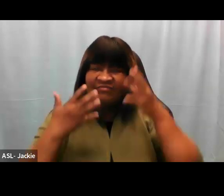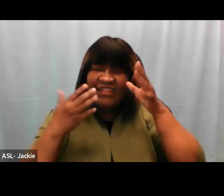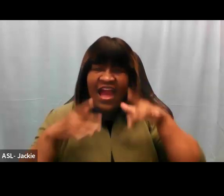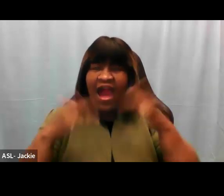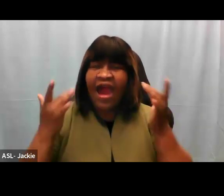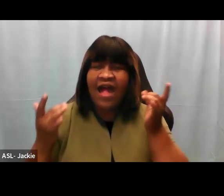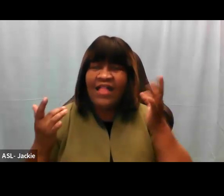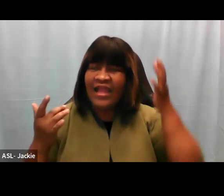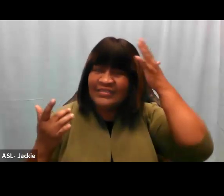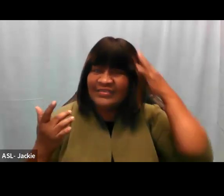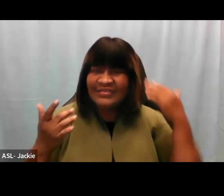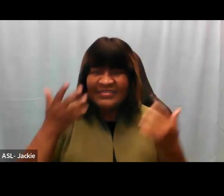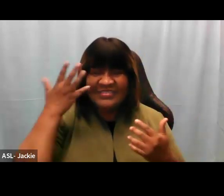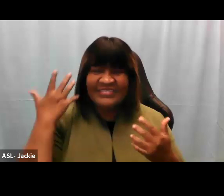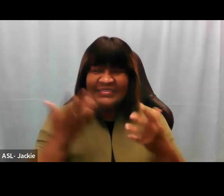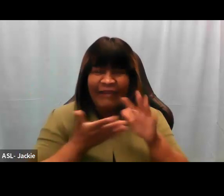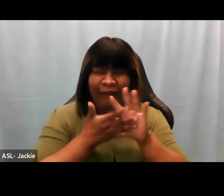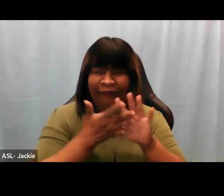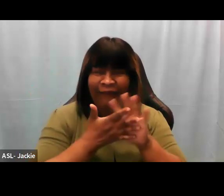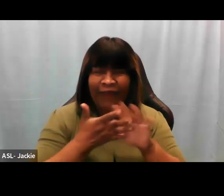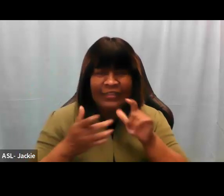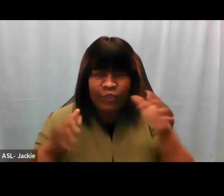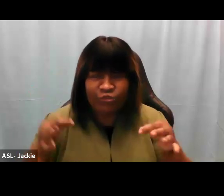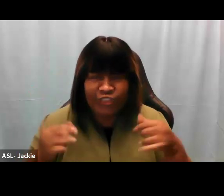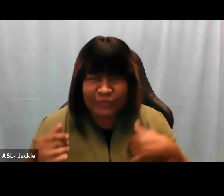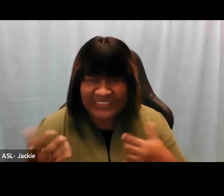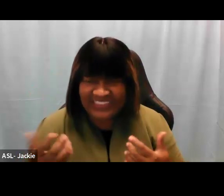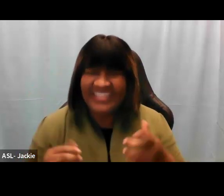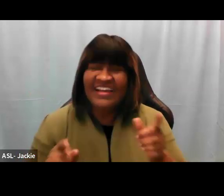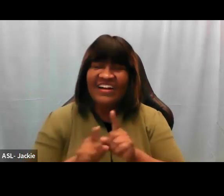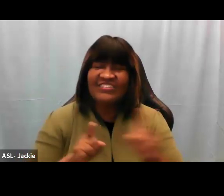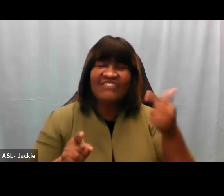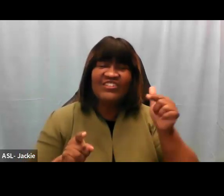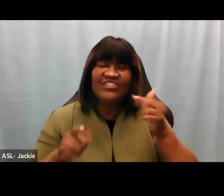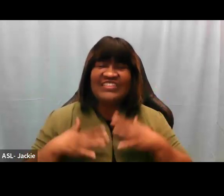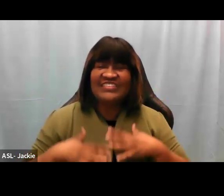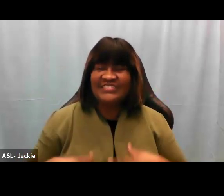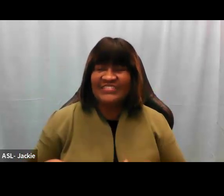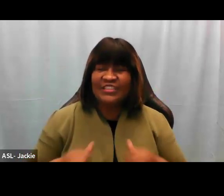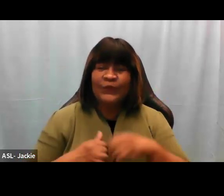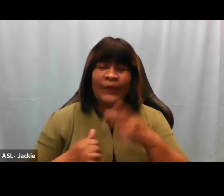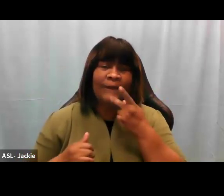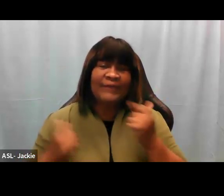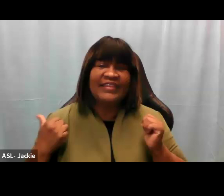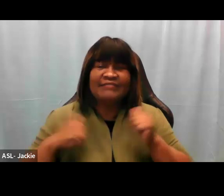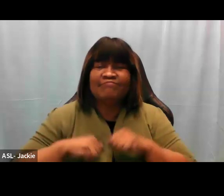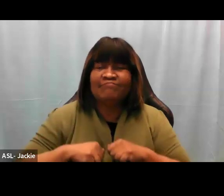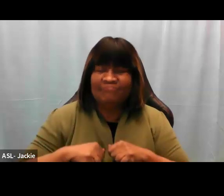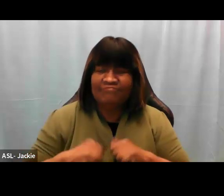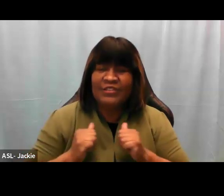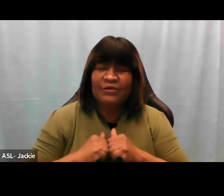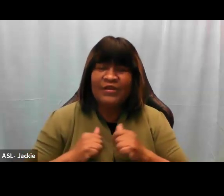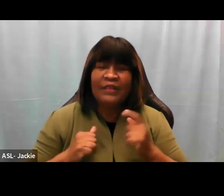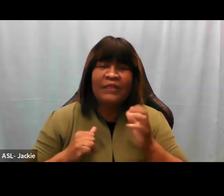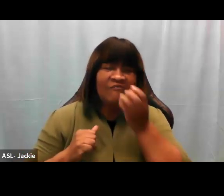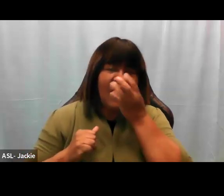the pink ones are very faded, so no judgments. I'm wearing a green dress with a pink sweater over the top with little